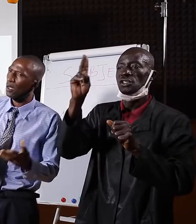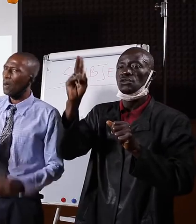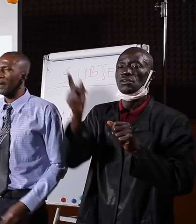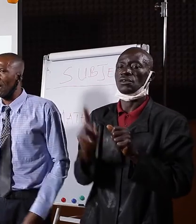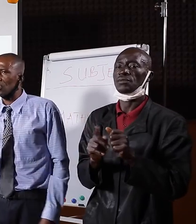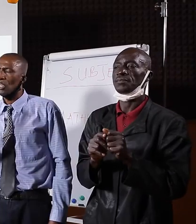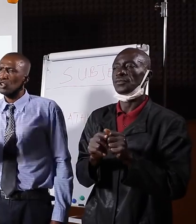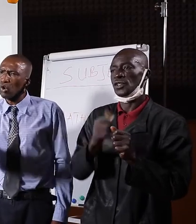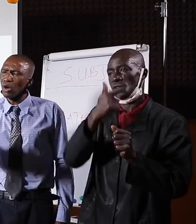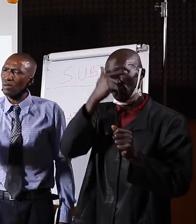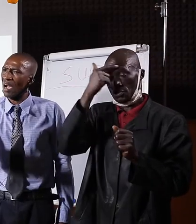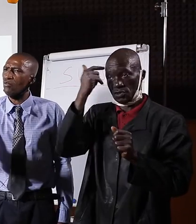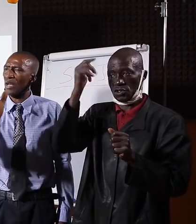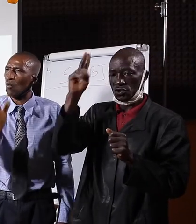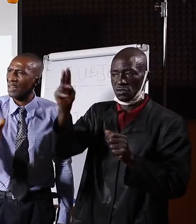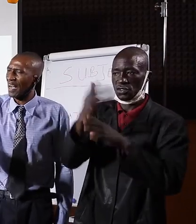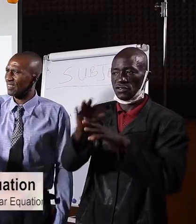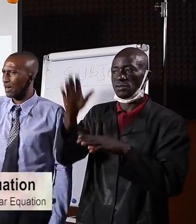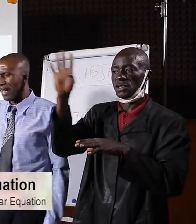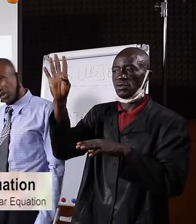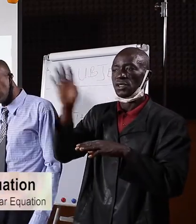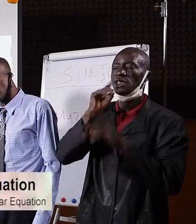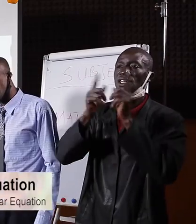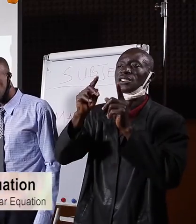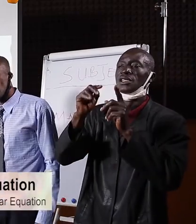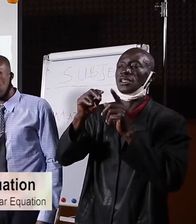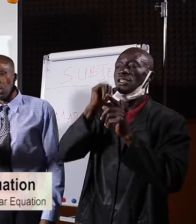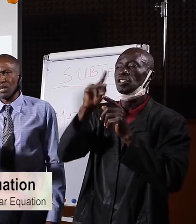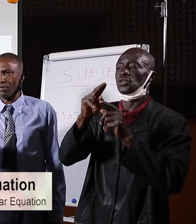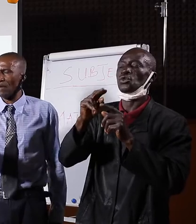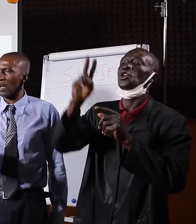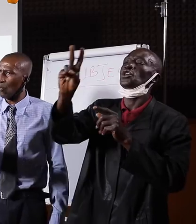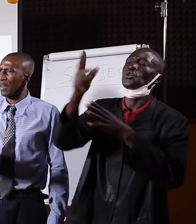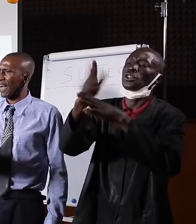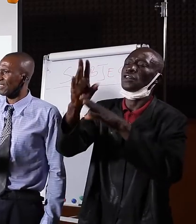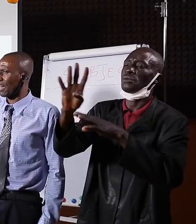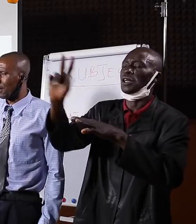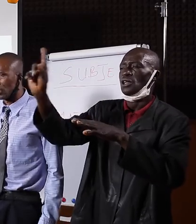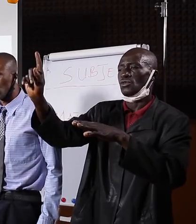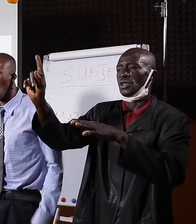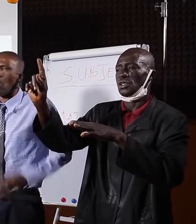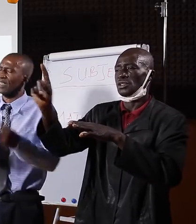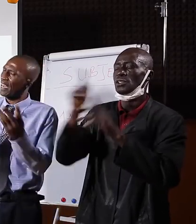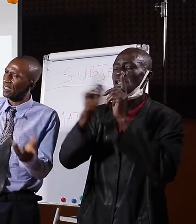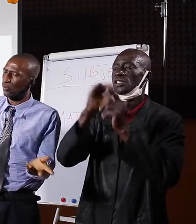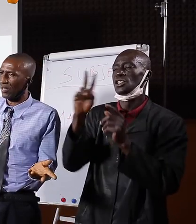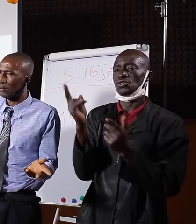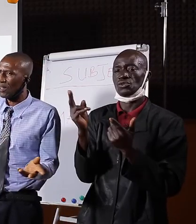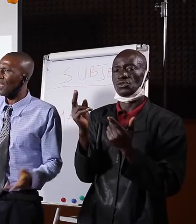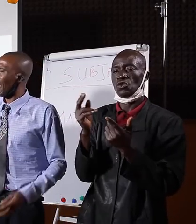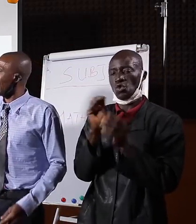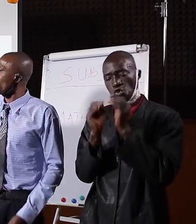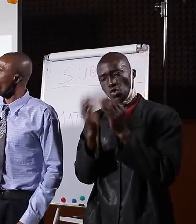Why? Because 2 divided by 1, the answer remains 2. 2 divided by 1, the answer remains 2. Or